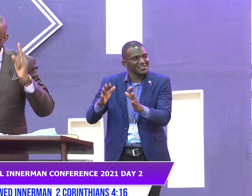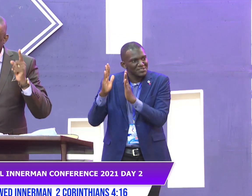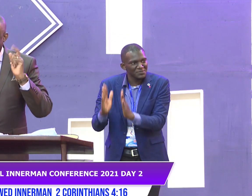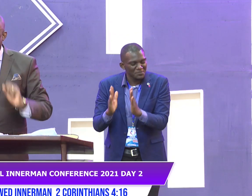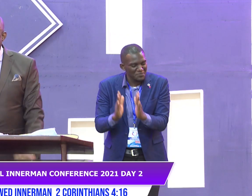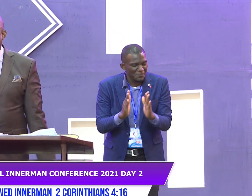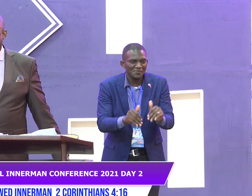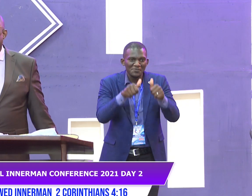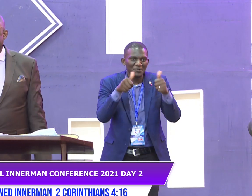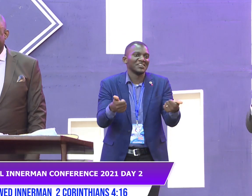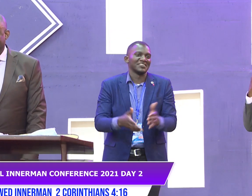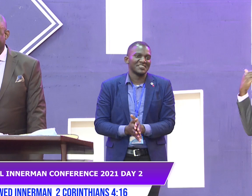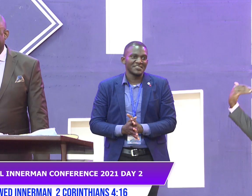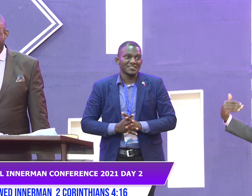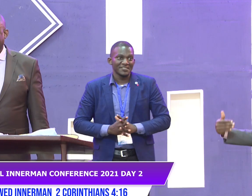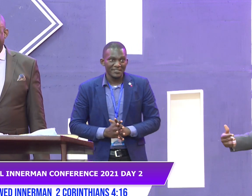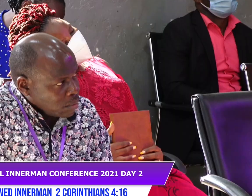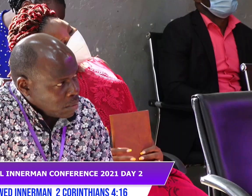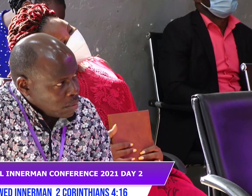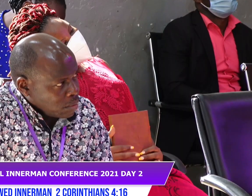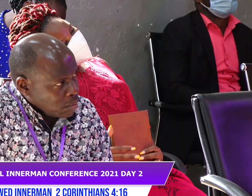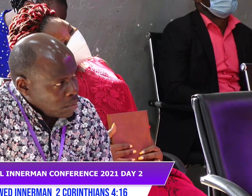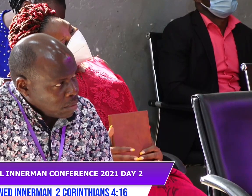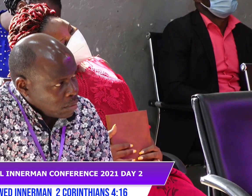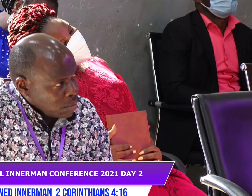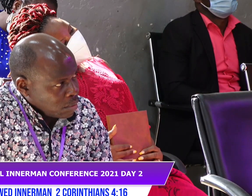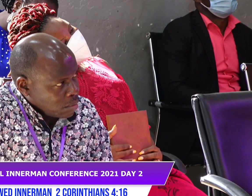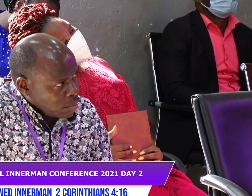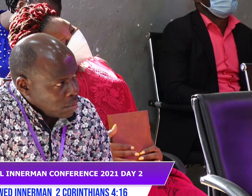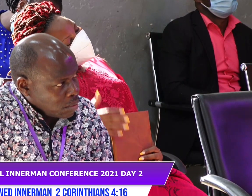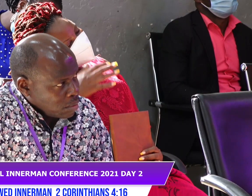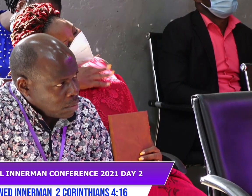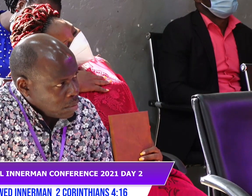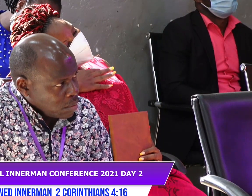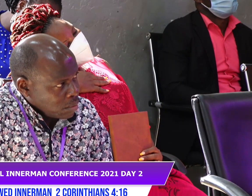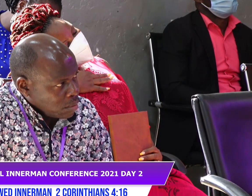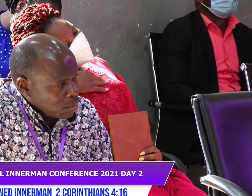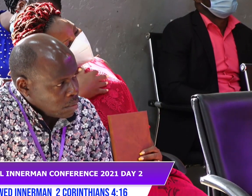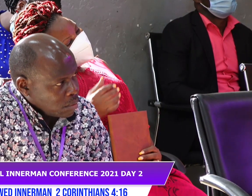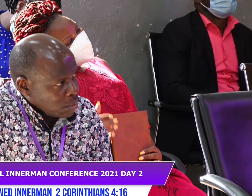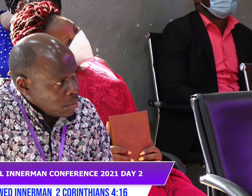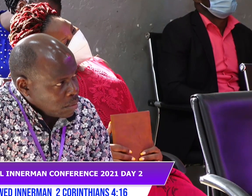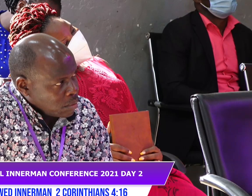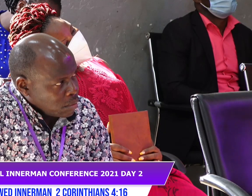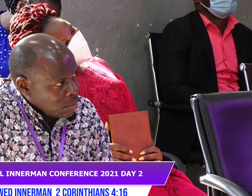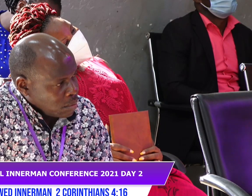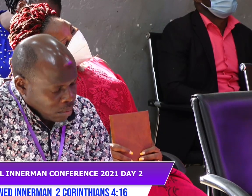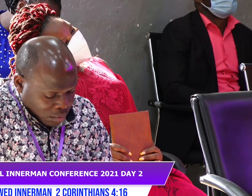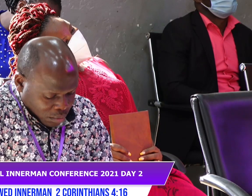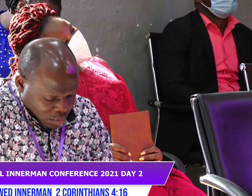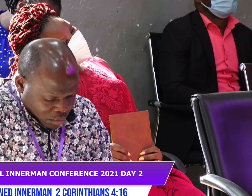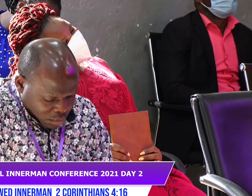you know. At the back end, she organizes everything to ensure that I'm alive. Sarah. Thank you so much,